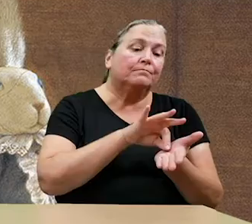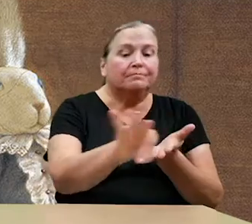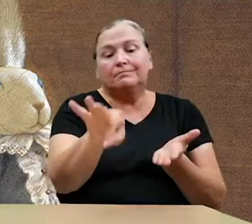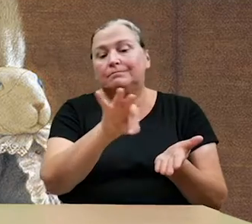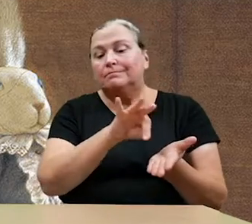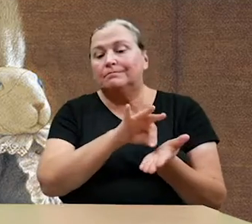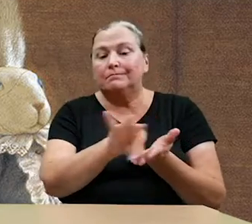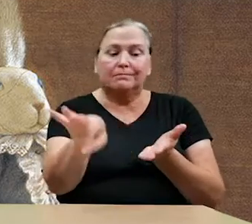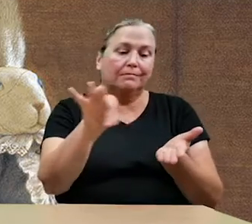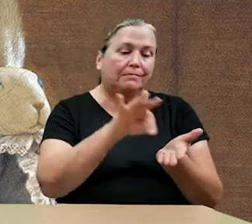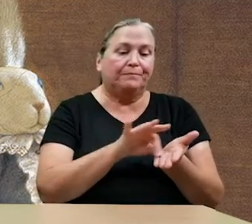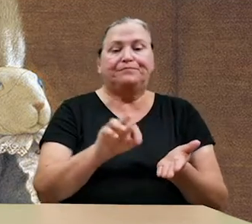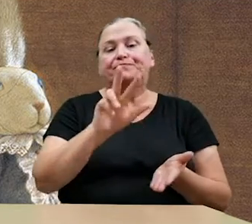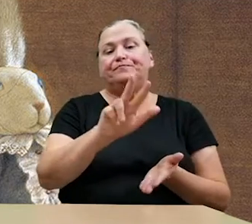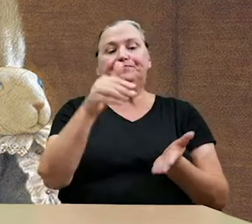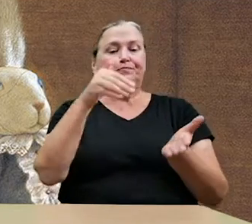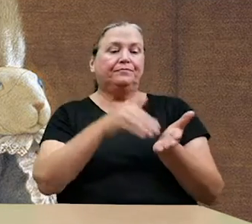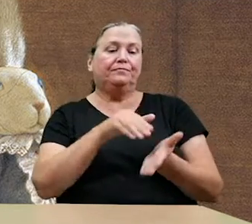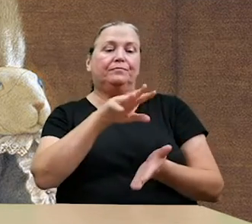of gold.